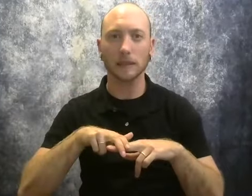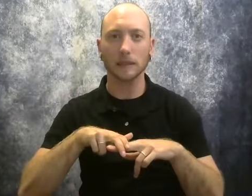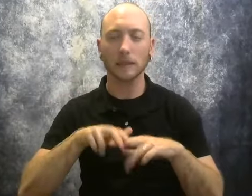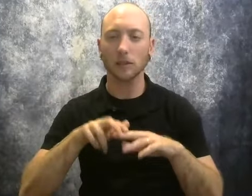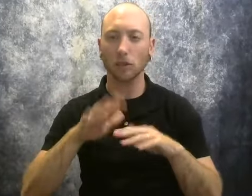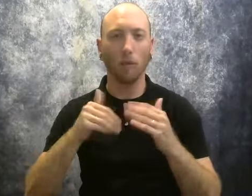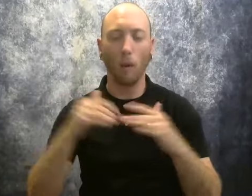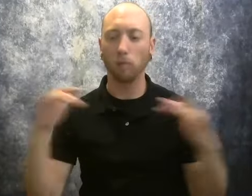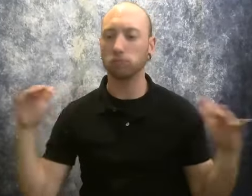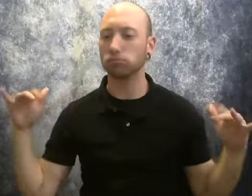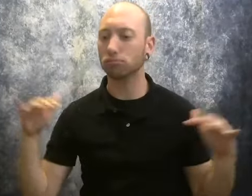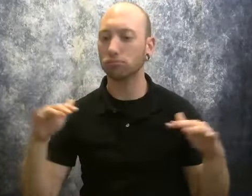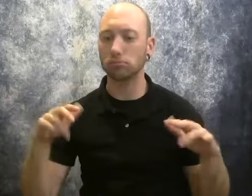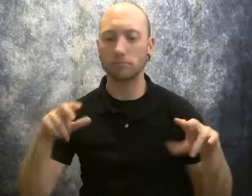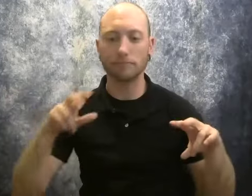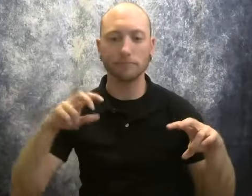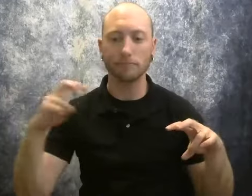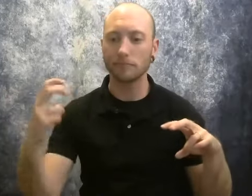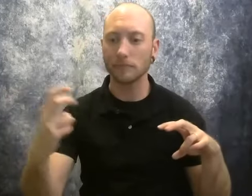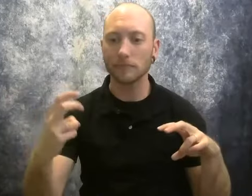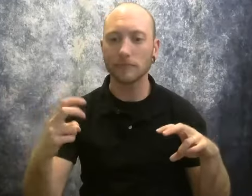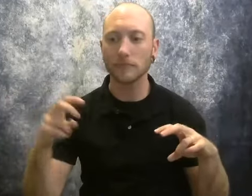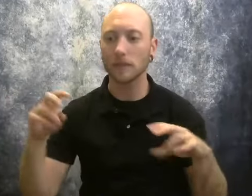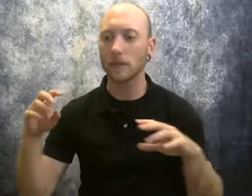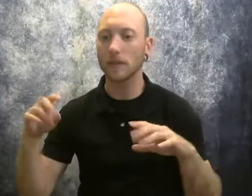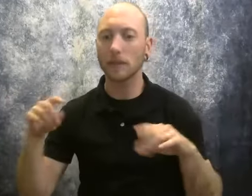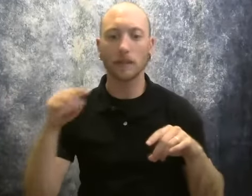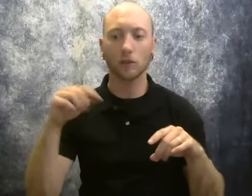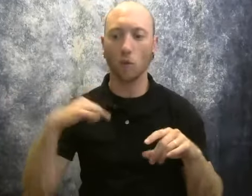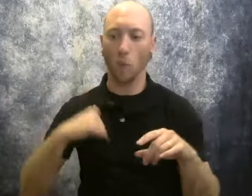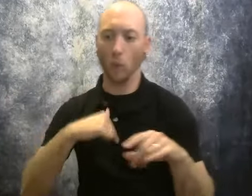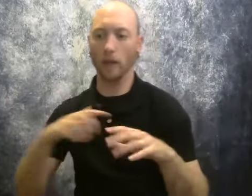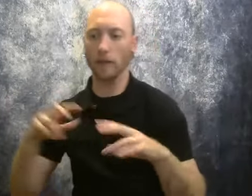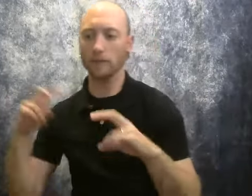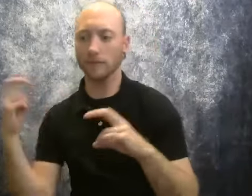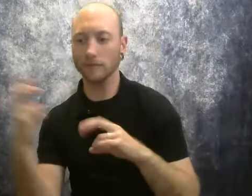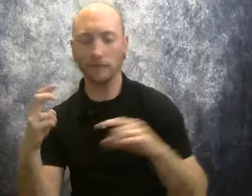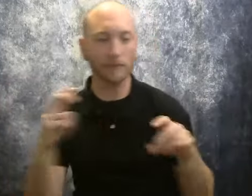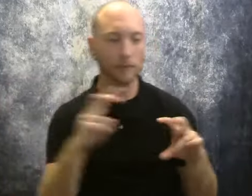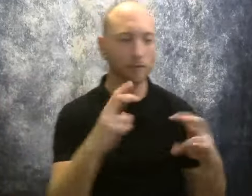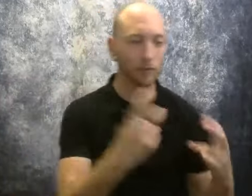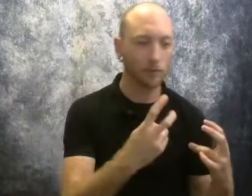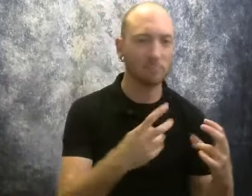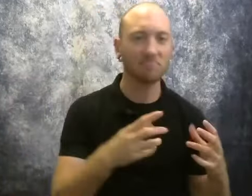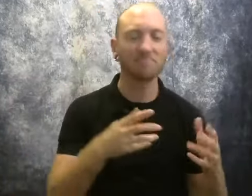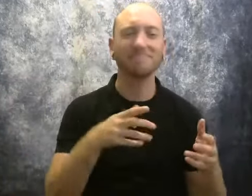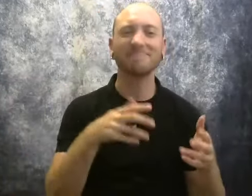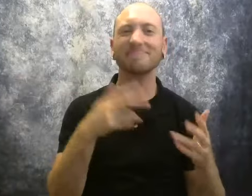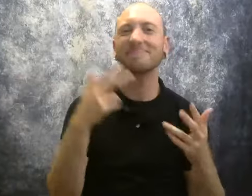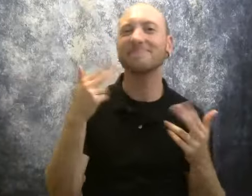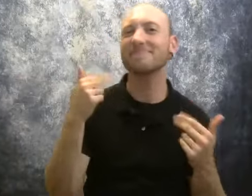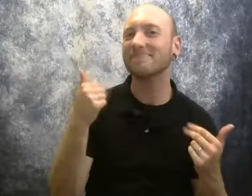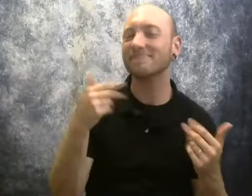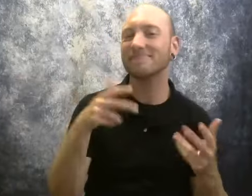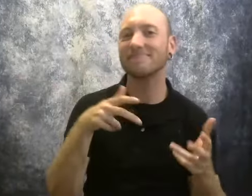Monday. And we all arrived, and the other group arrived a bit later, and we were laughing and giggling, and it didn't